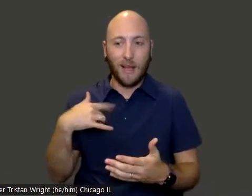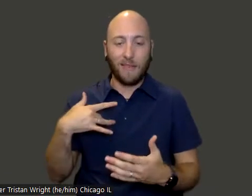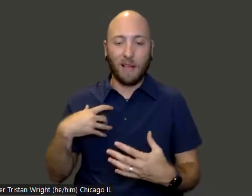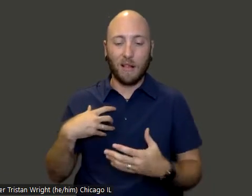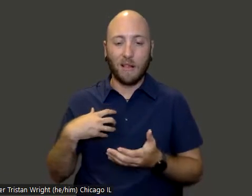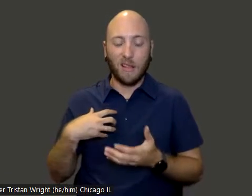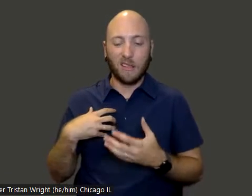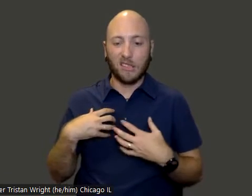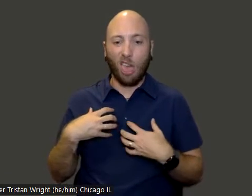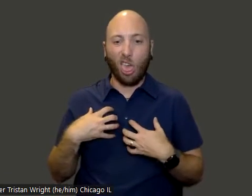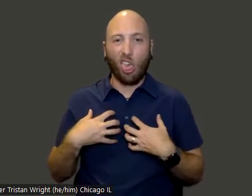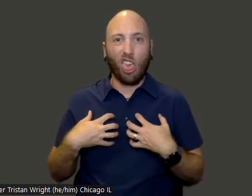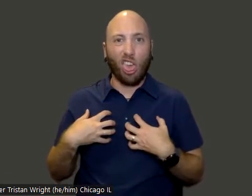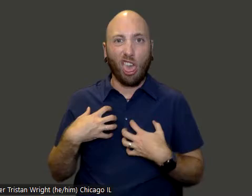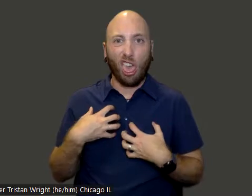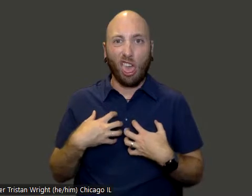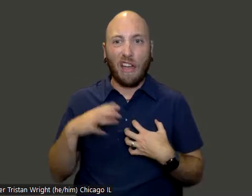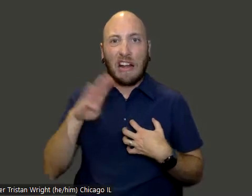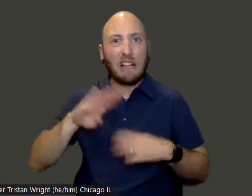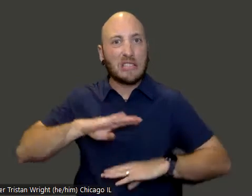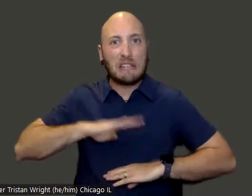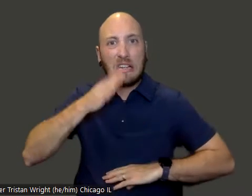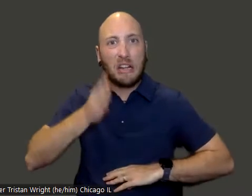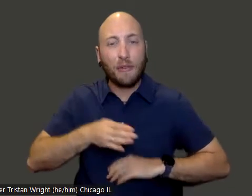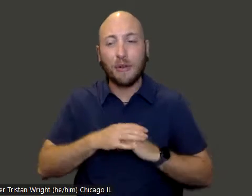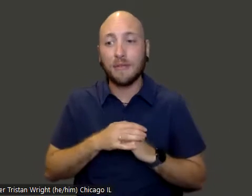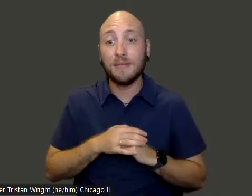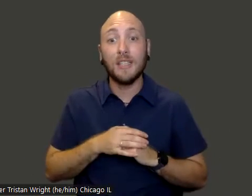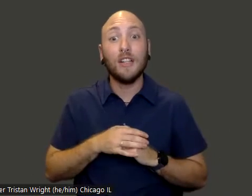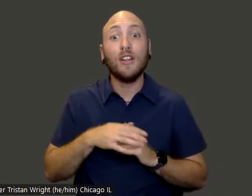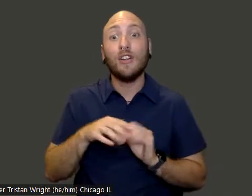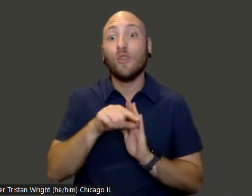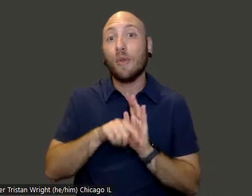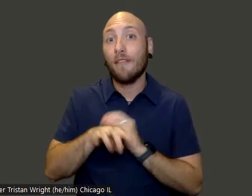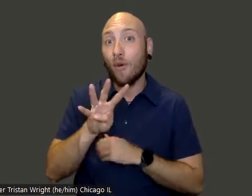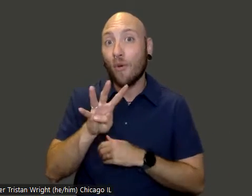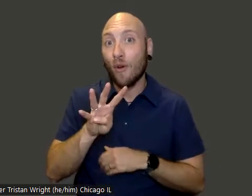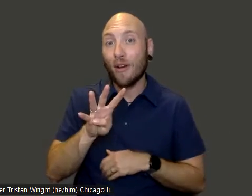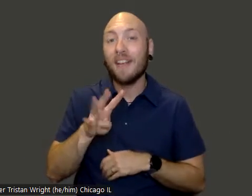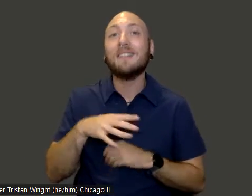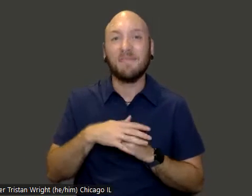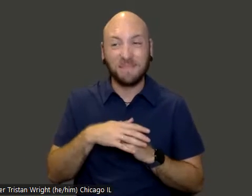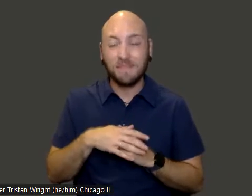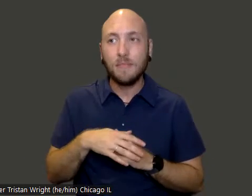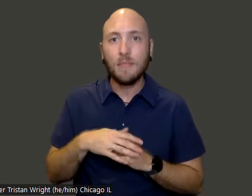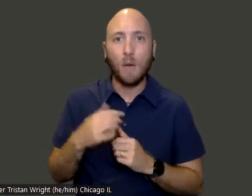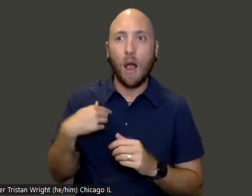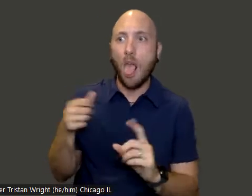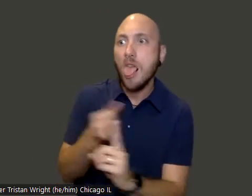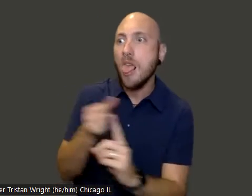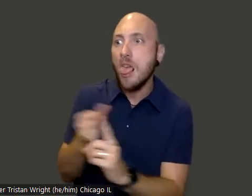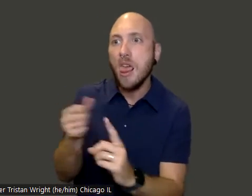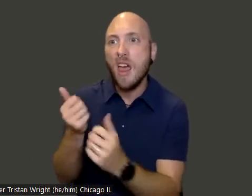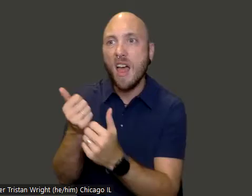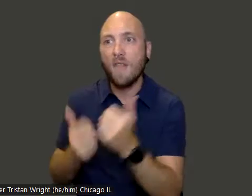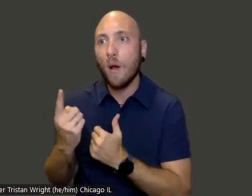I'm discontent. In fourth grade, I ran out of fourth graders to beat up, so I moved on to fifth graders. They